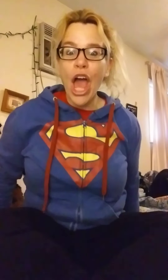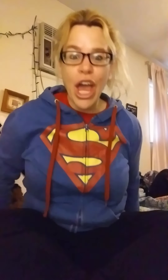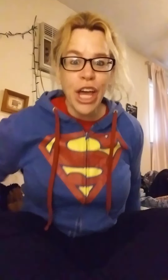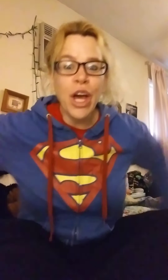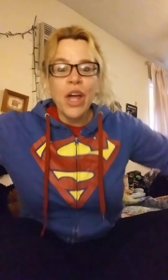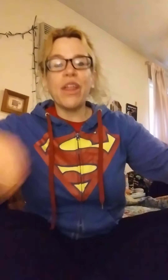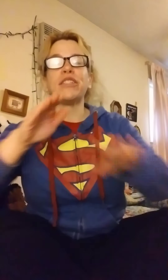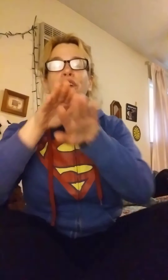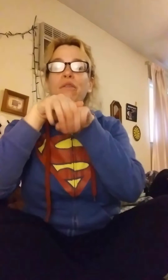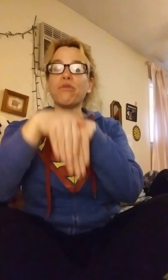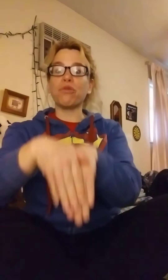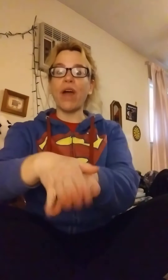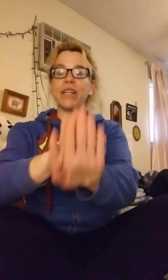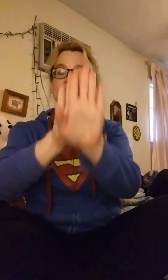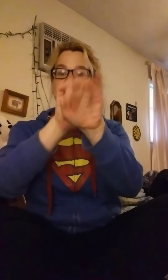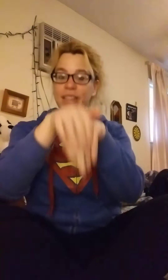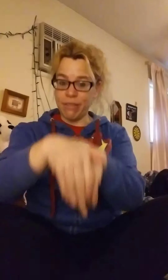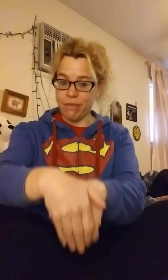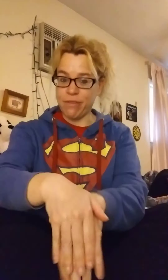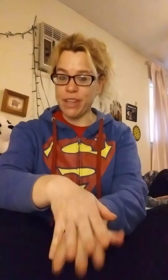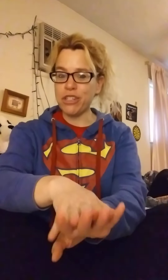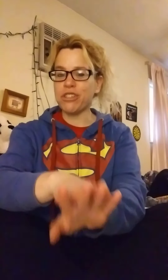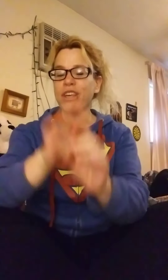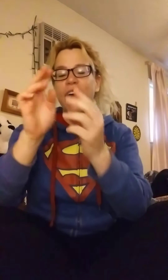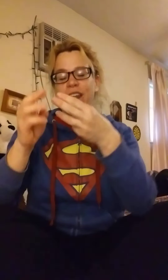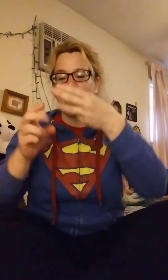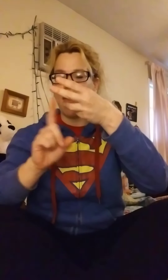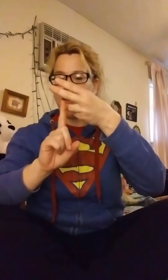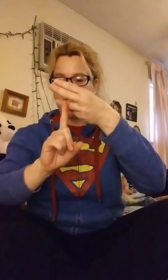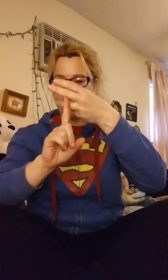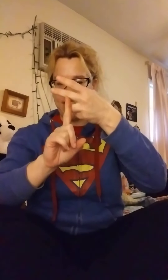Friday. That's Francie Fish and